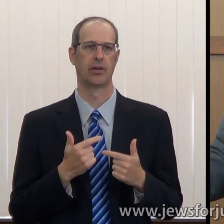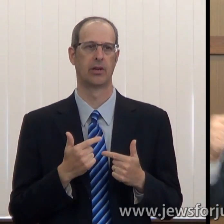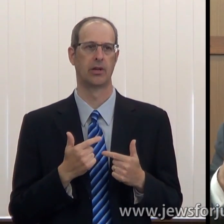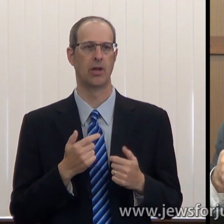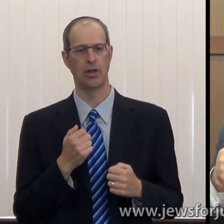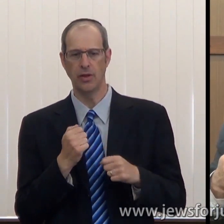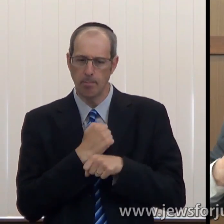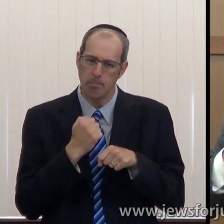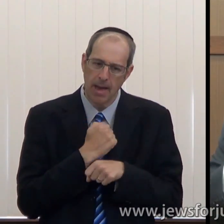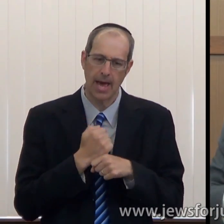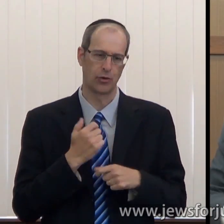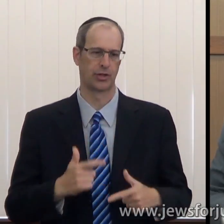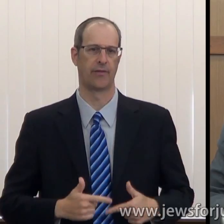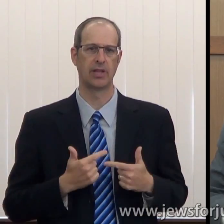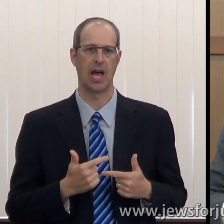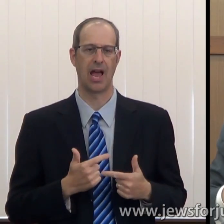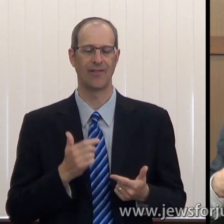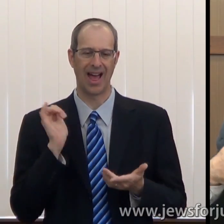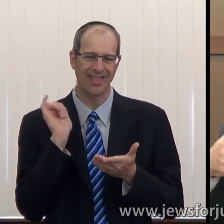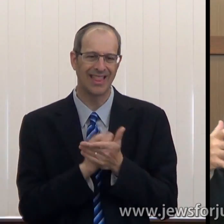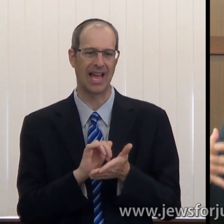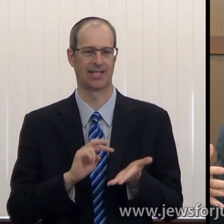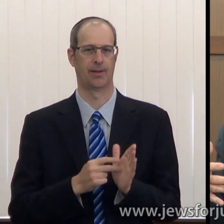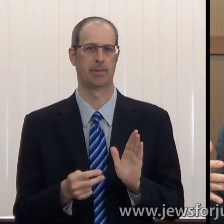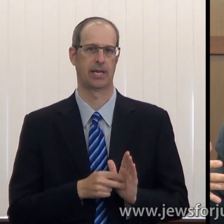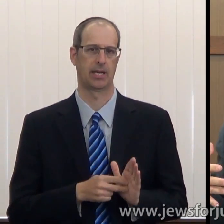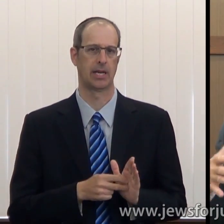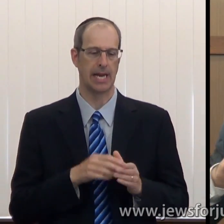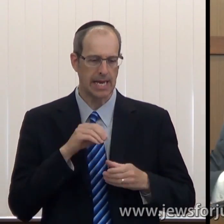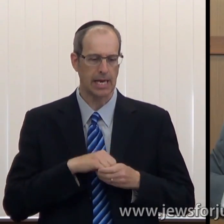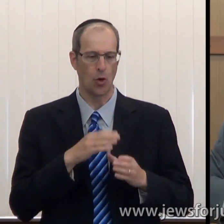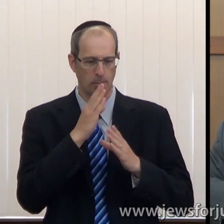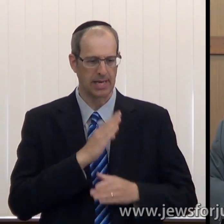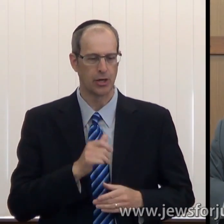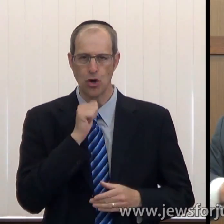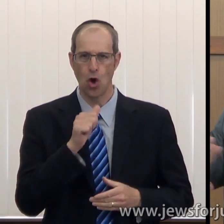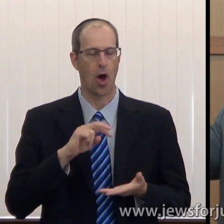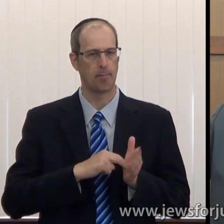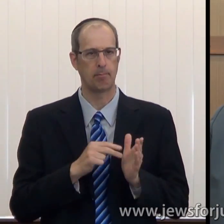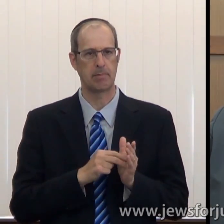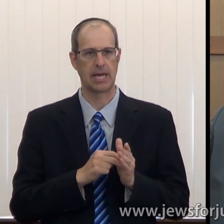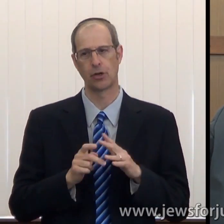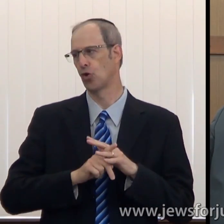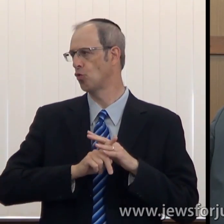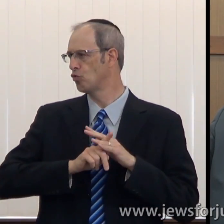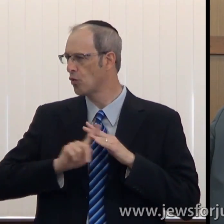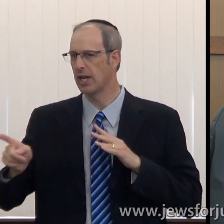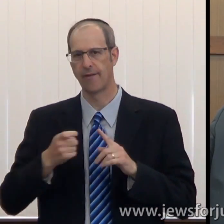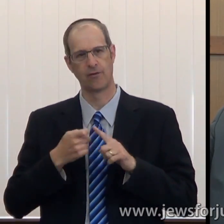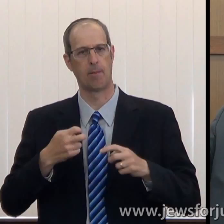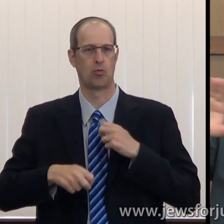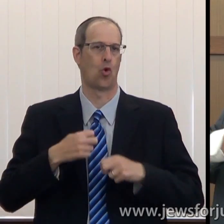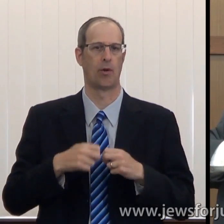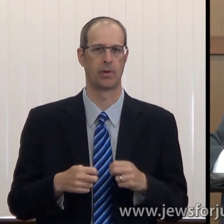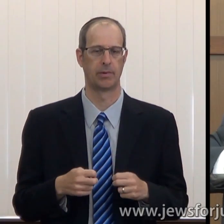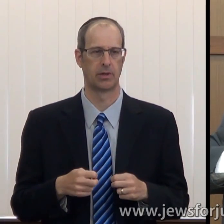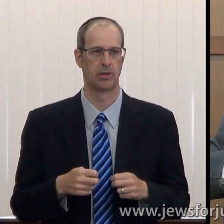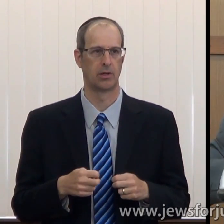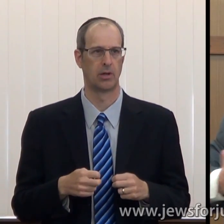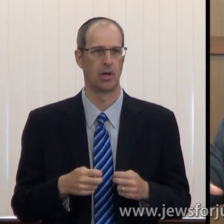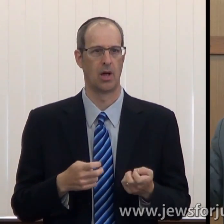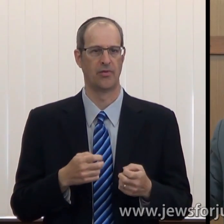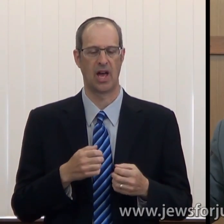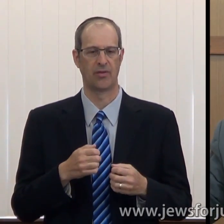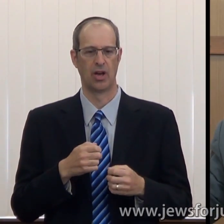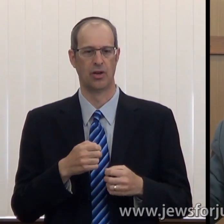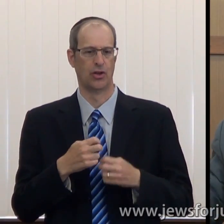battles of life. That's what it's all about. Inner peace does not mean that you're running away from the struggles, that the struggles come